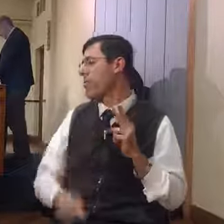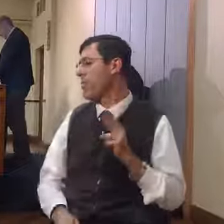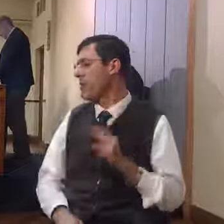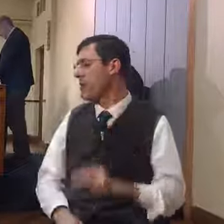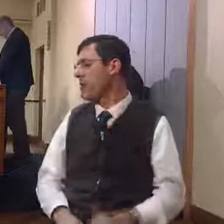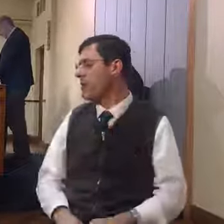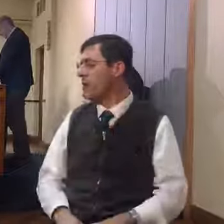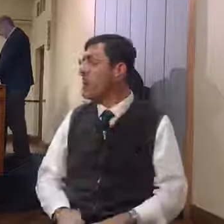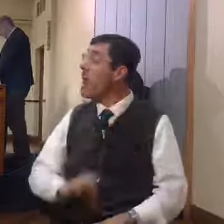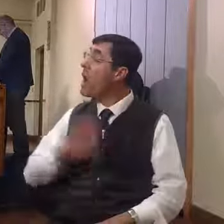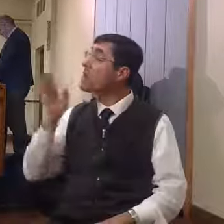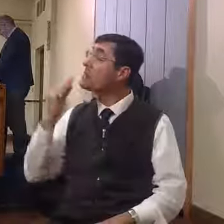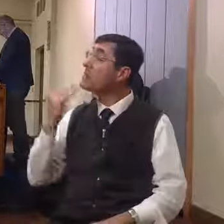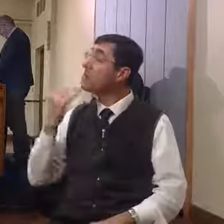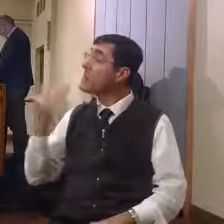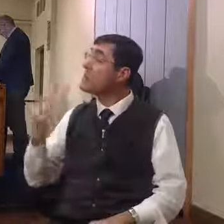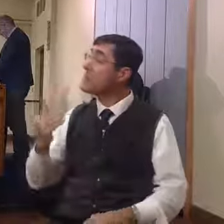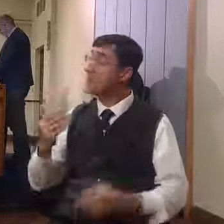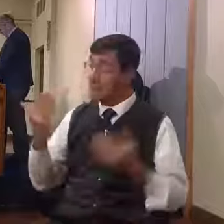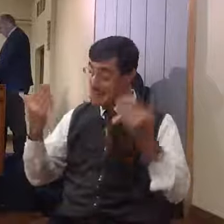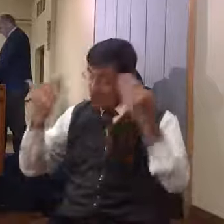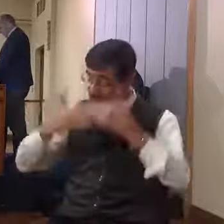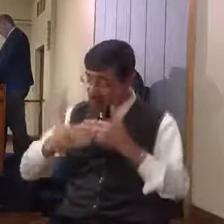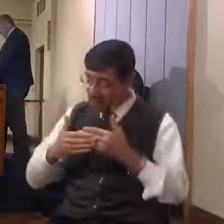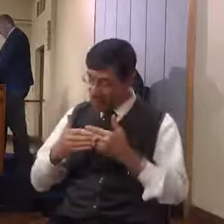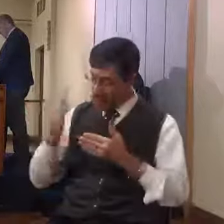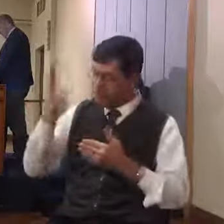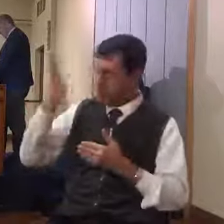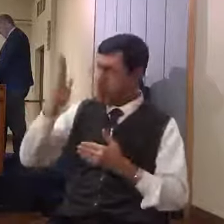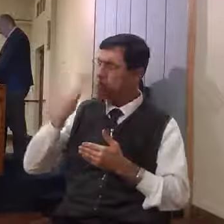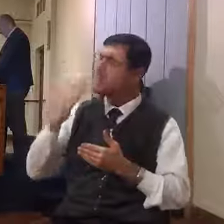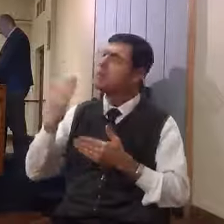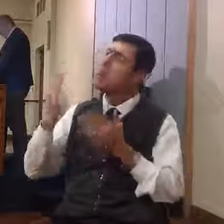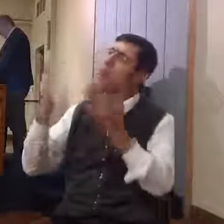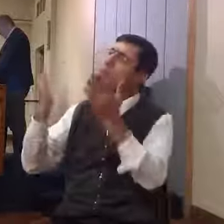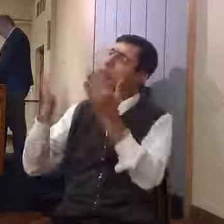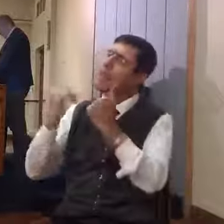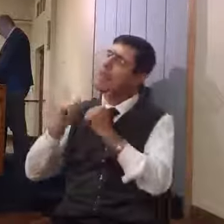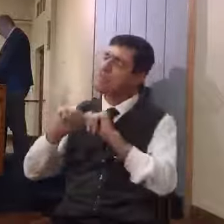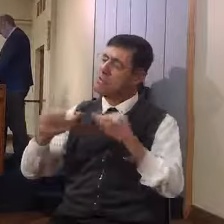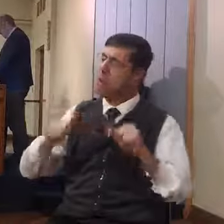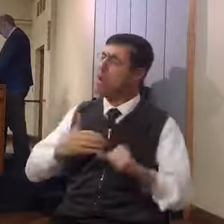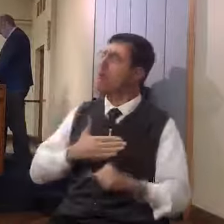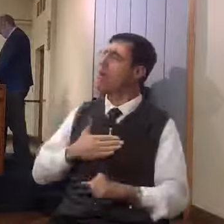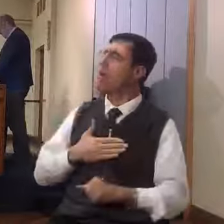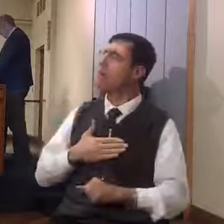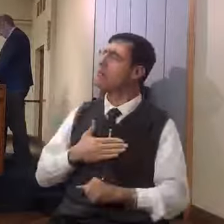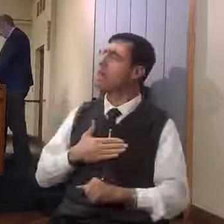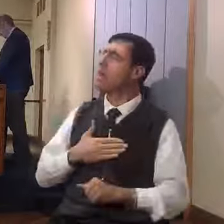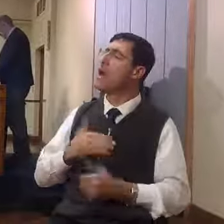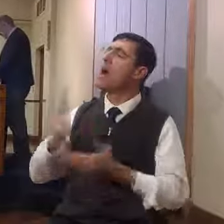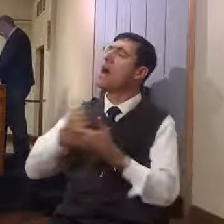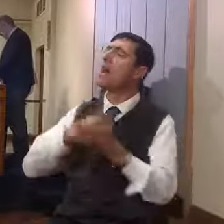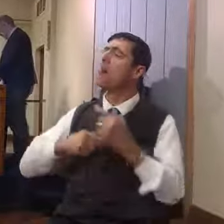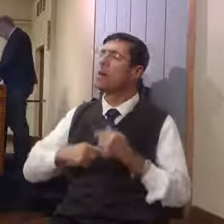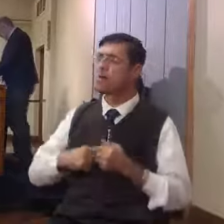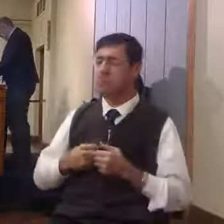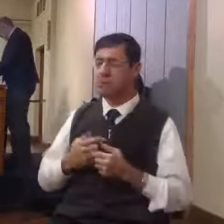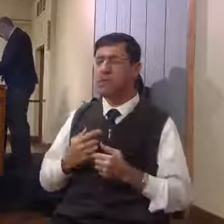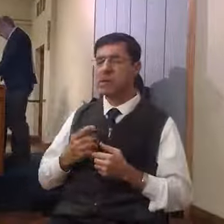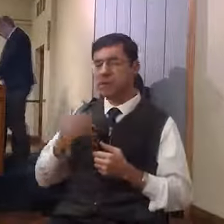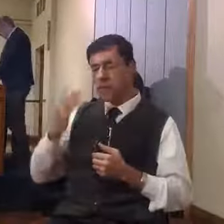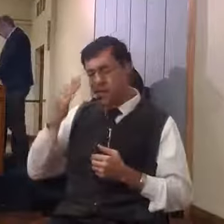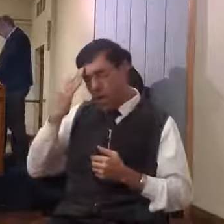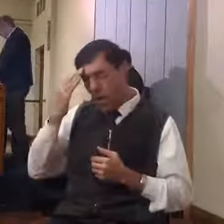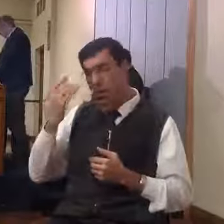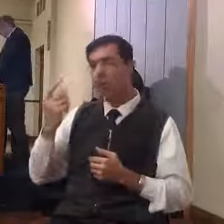tonight. Lord, may it speak to us. May it help us. May it refine us. May it lift our thoughts upwards. May we be